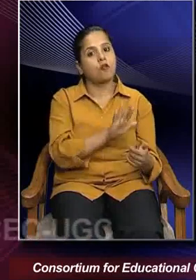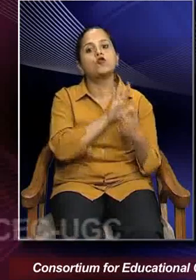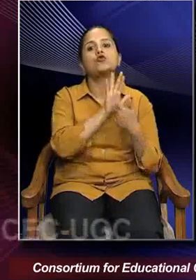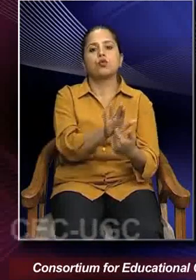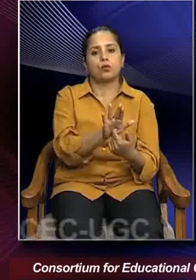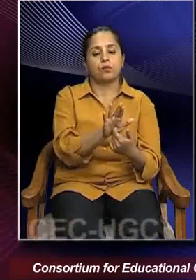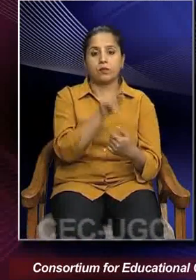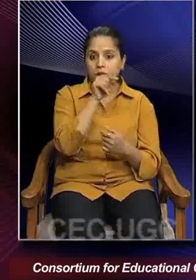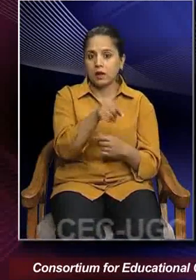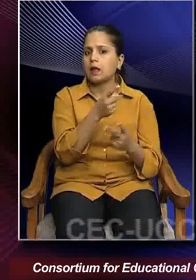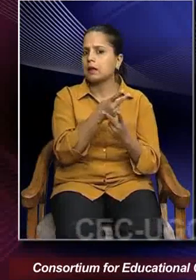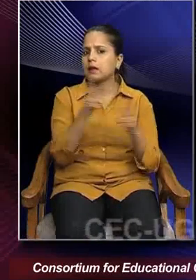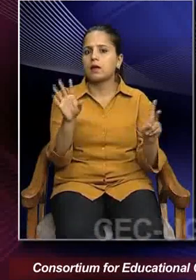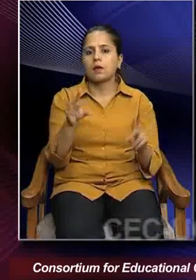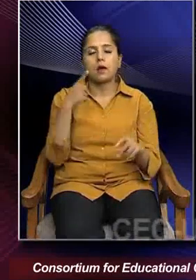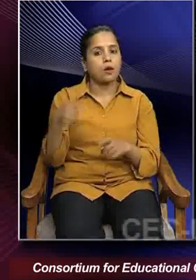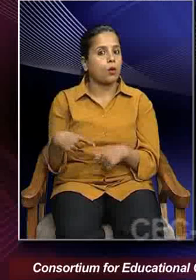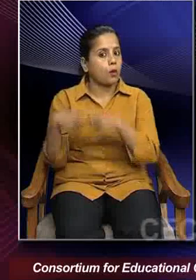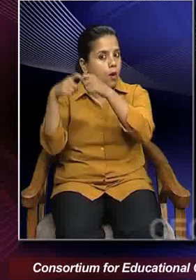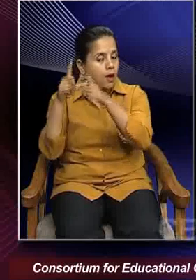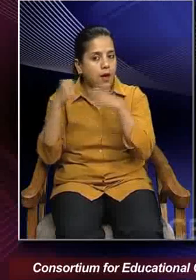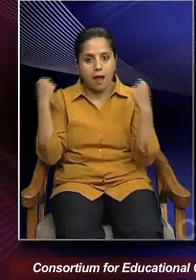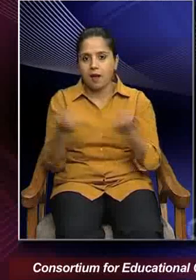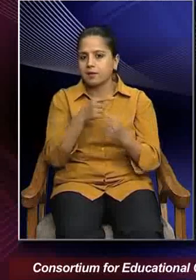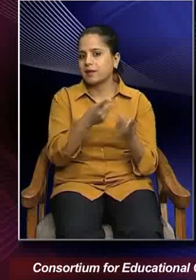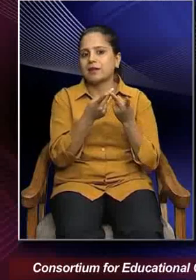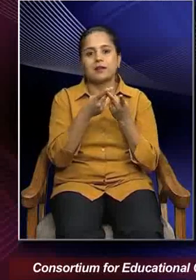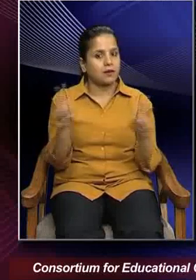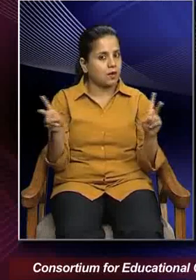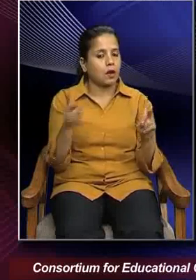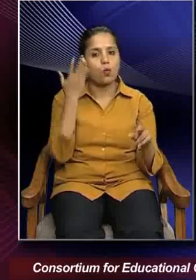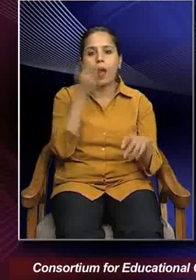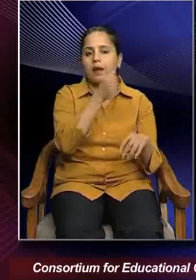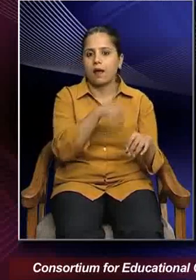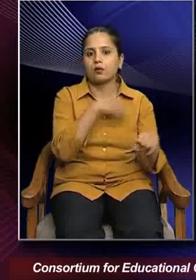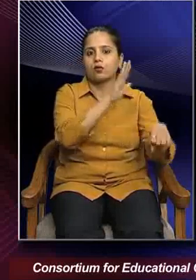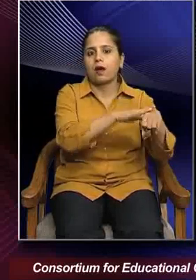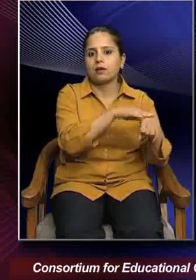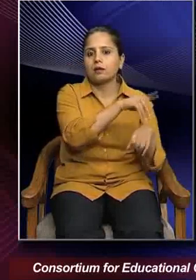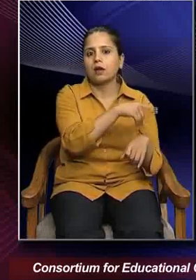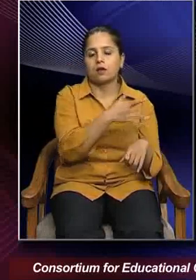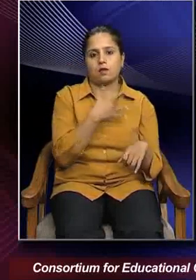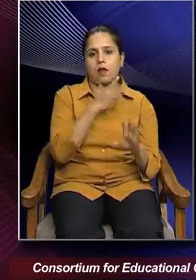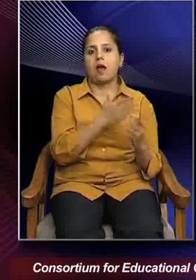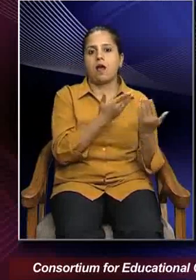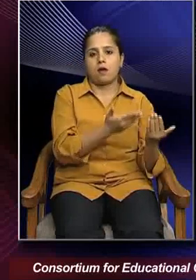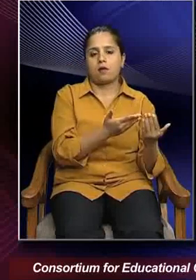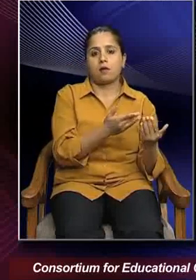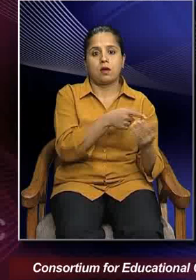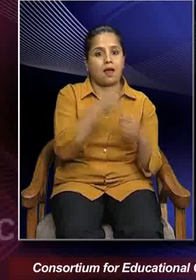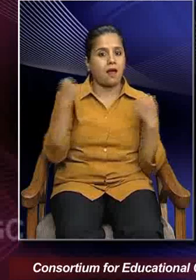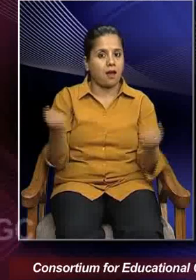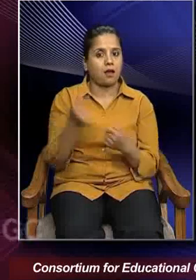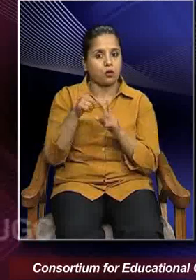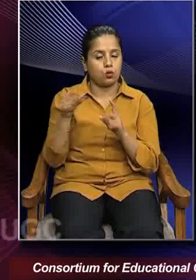So, it differs from qualities and actions as it acts as their